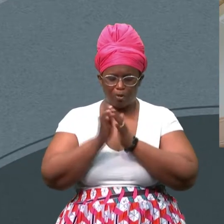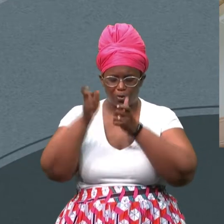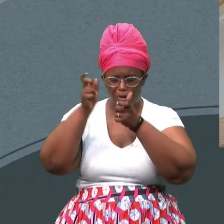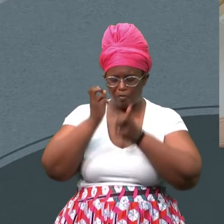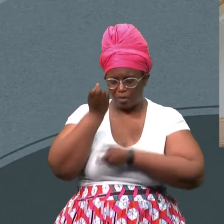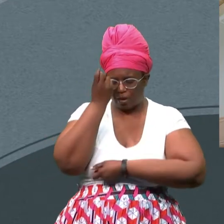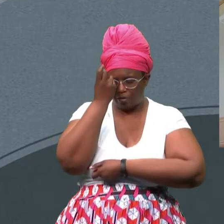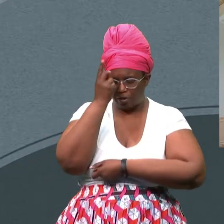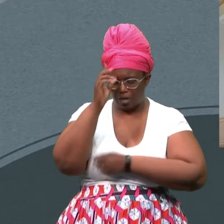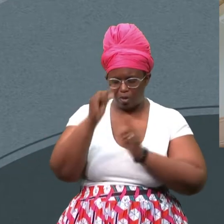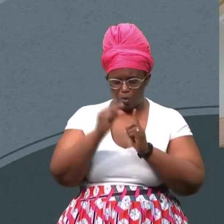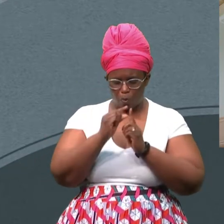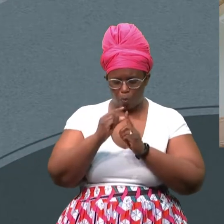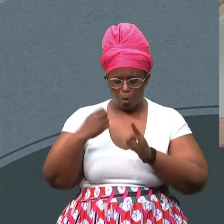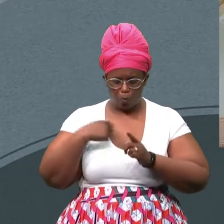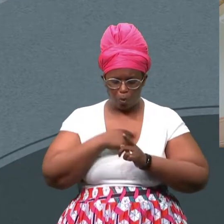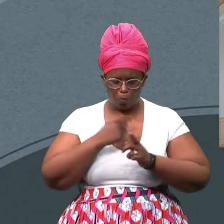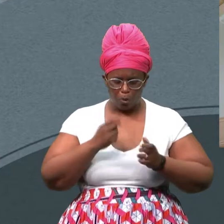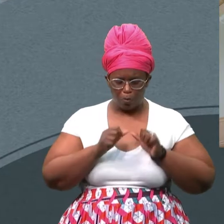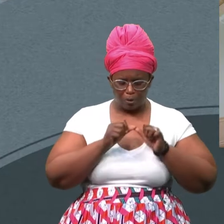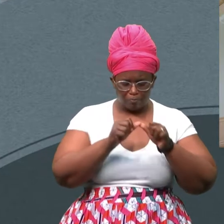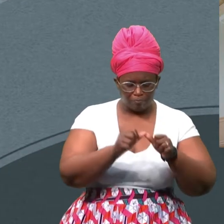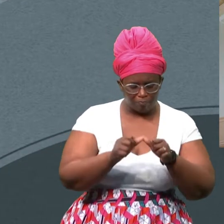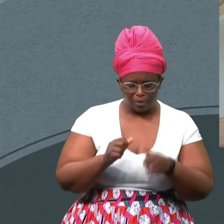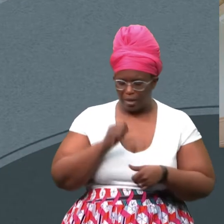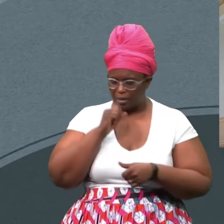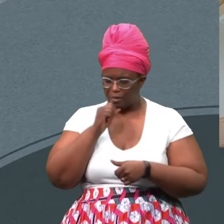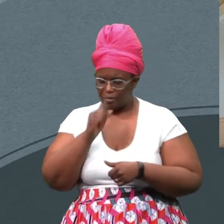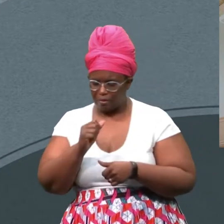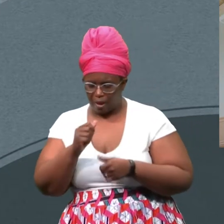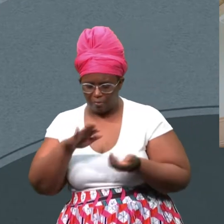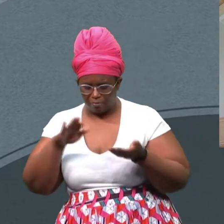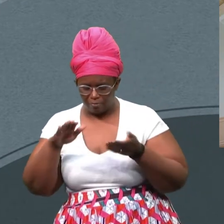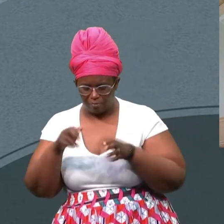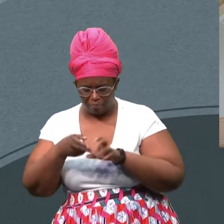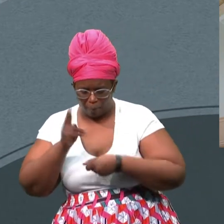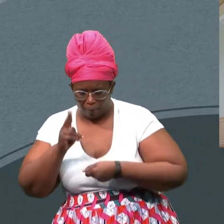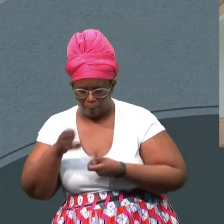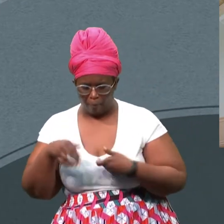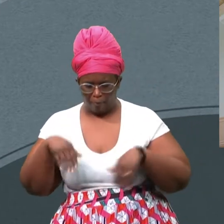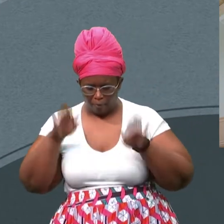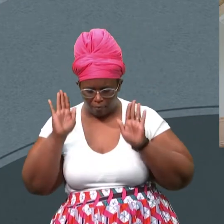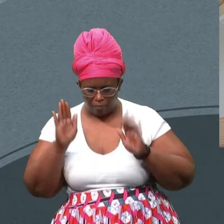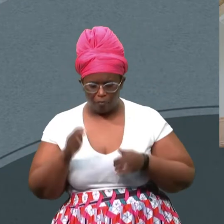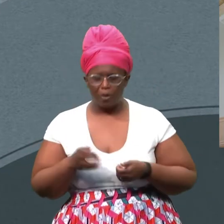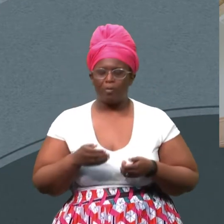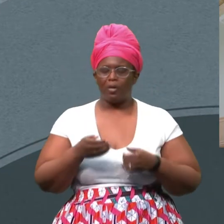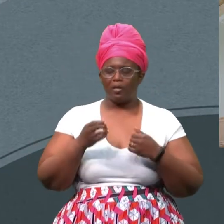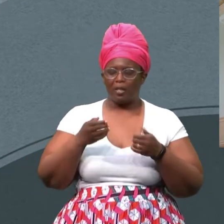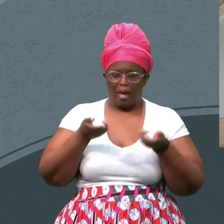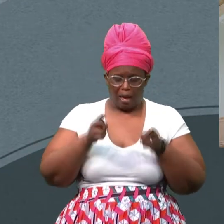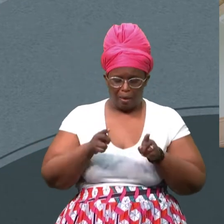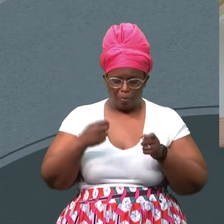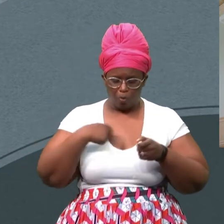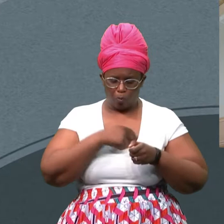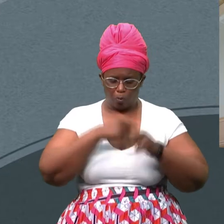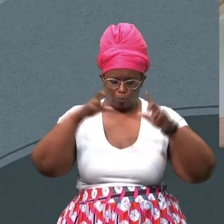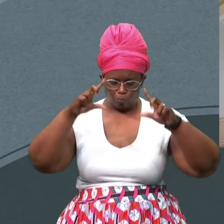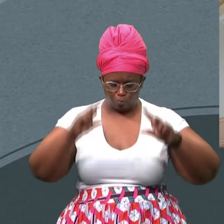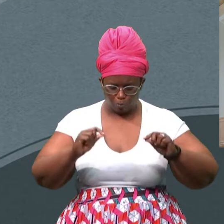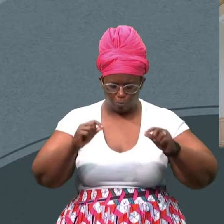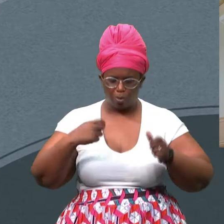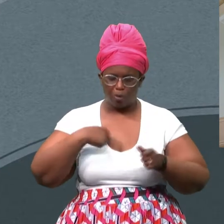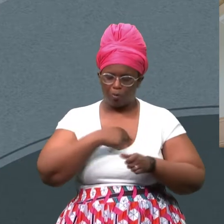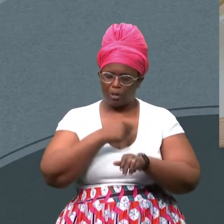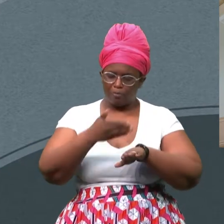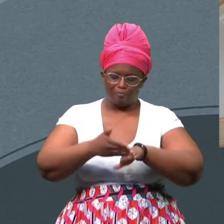we will live and not die. A word, God, that when we're done worshiping, we're better than how we began worshiping. Today, God, on